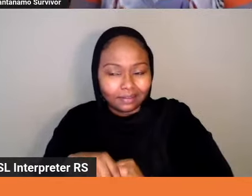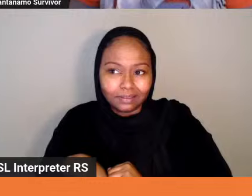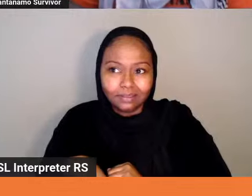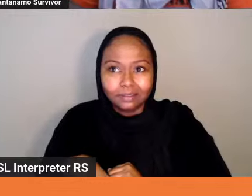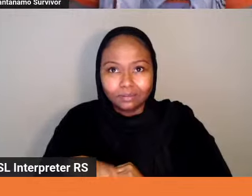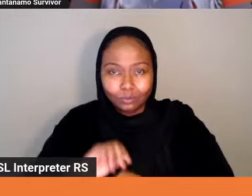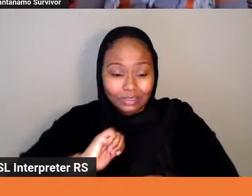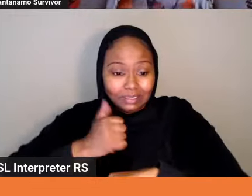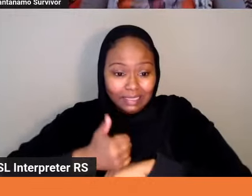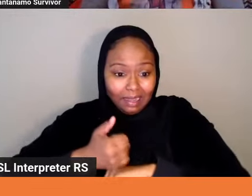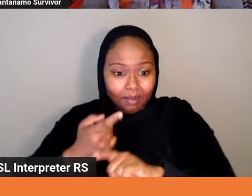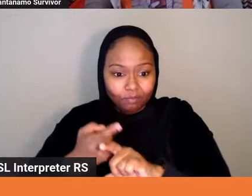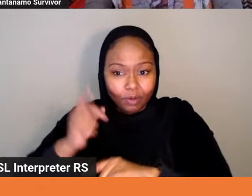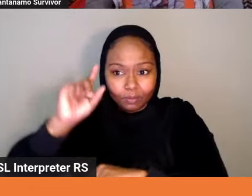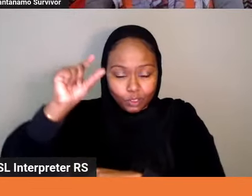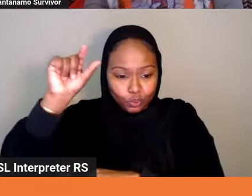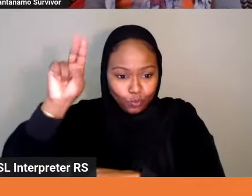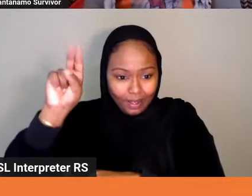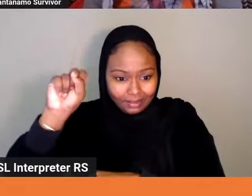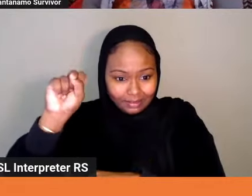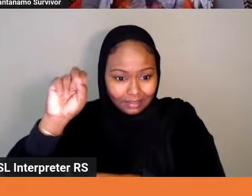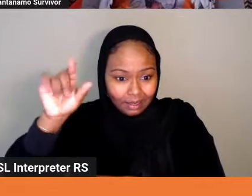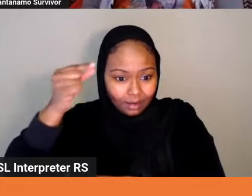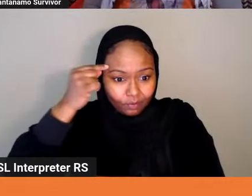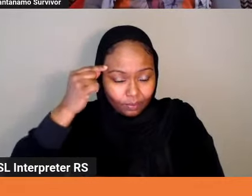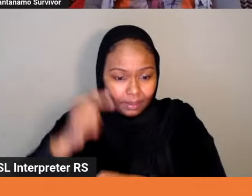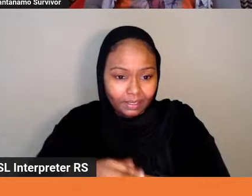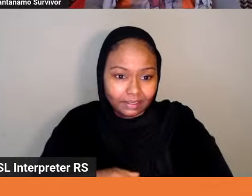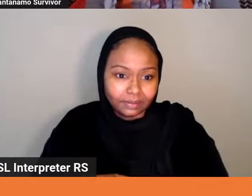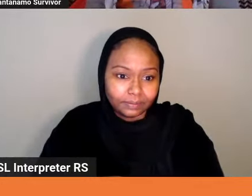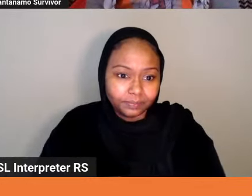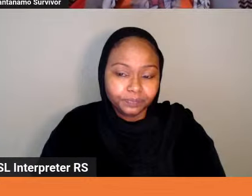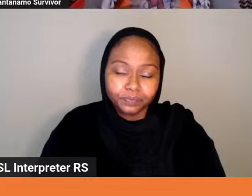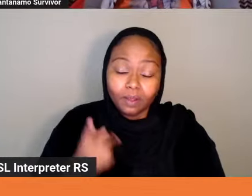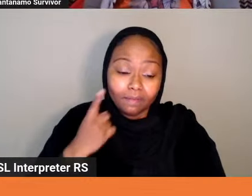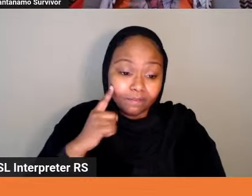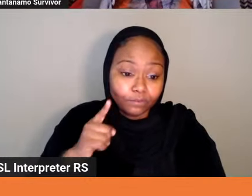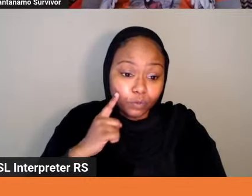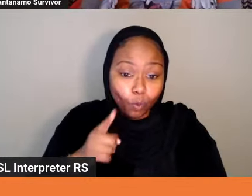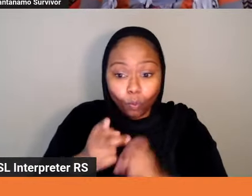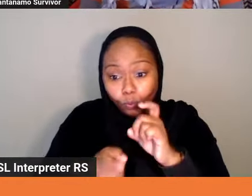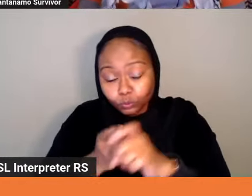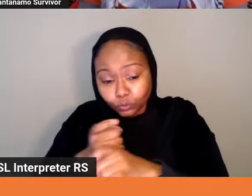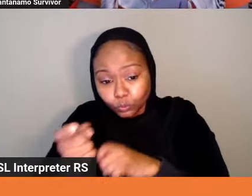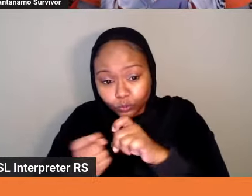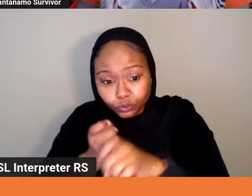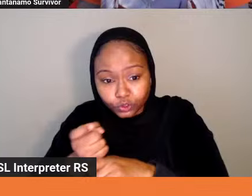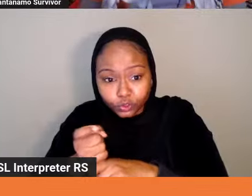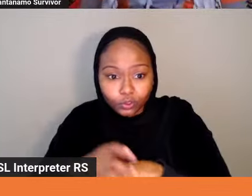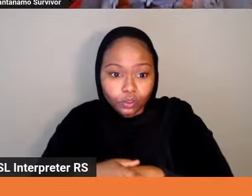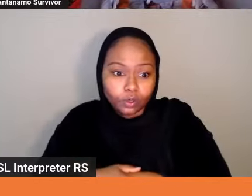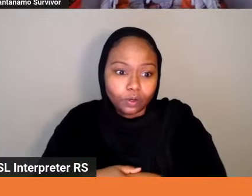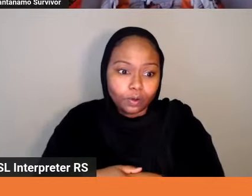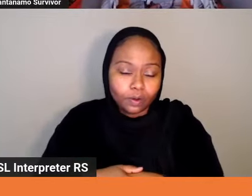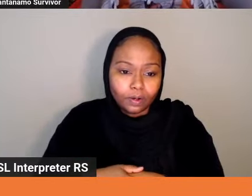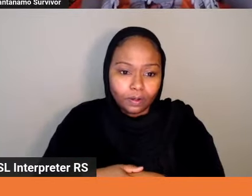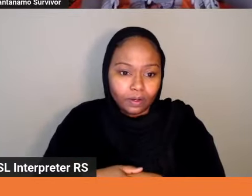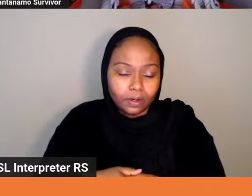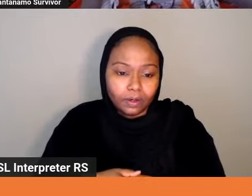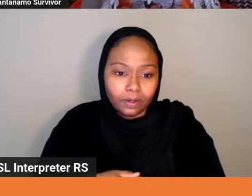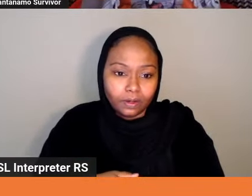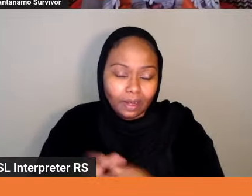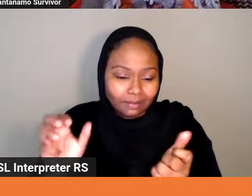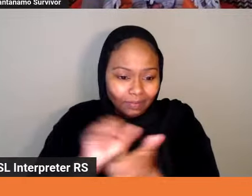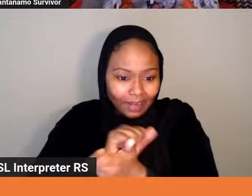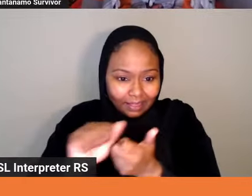a policy that was set up by the United States to legalize torture and violation of the human rights